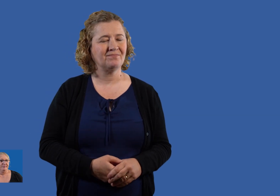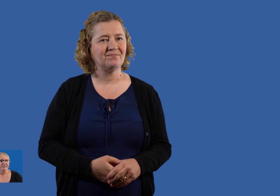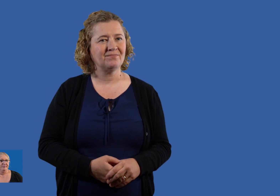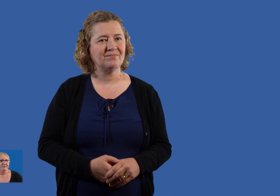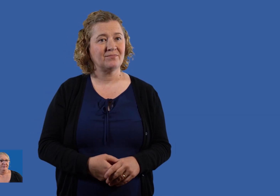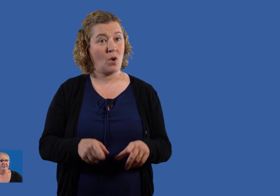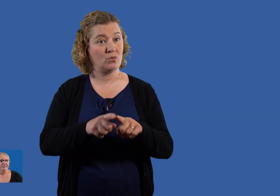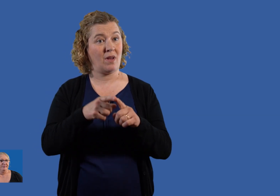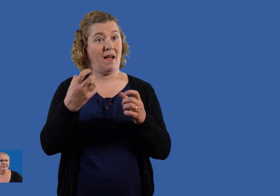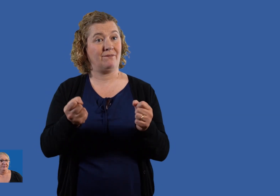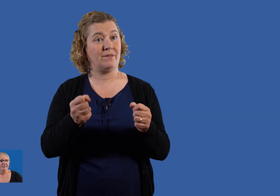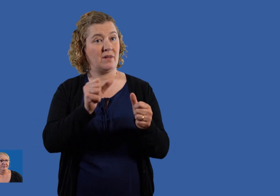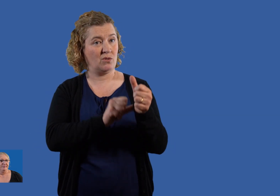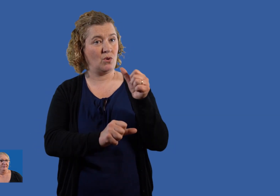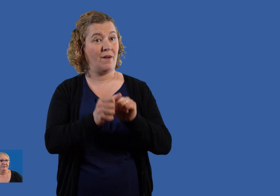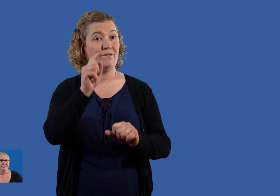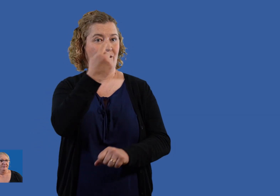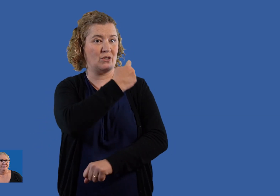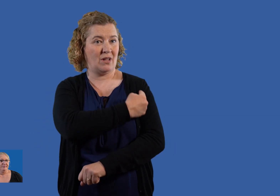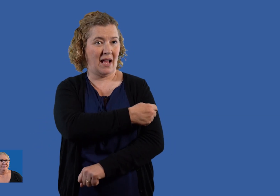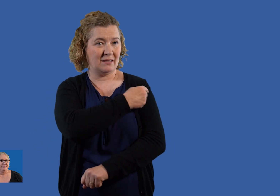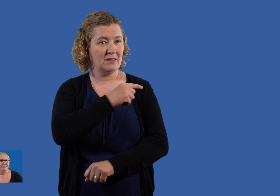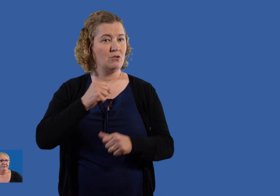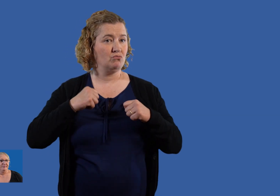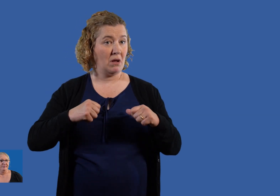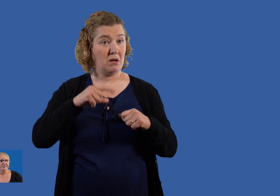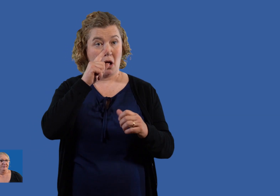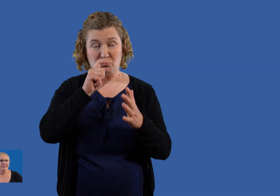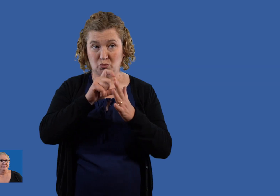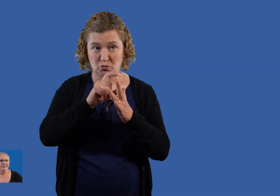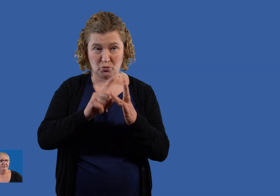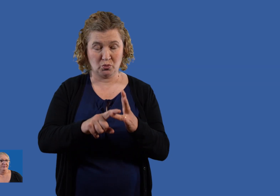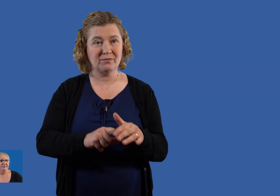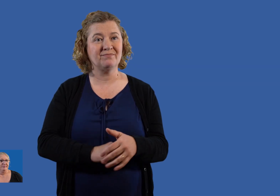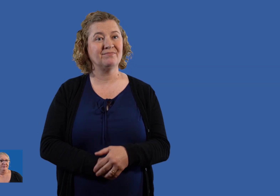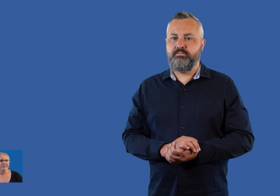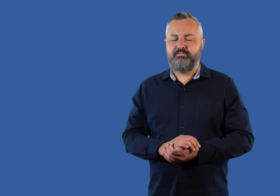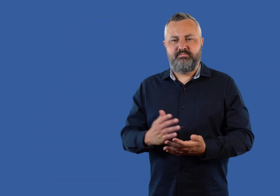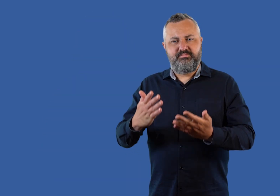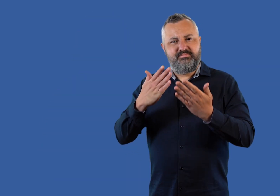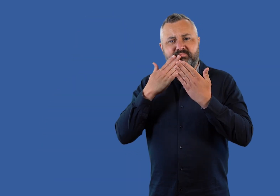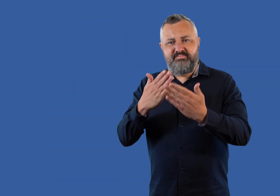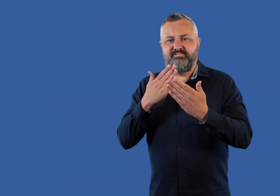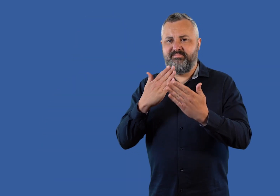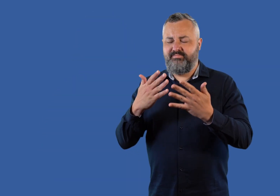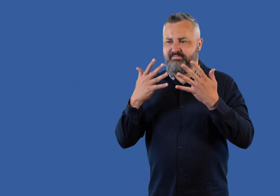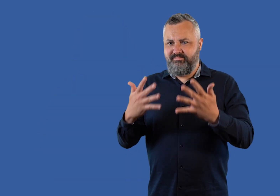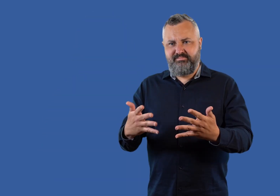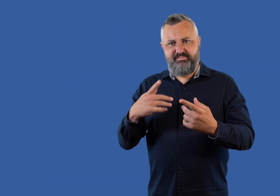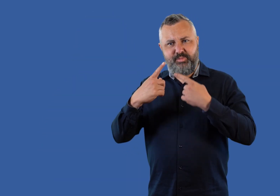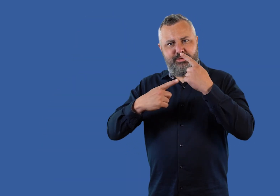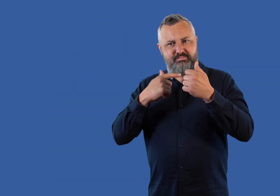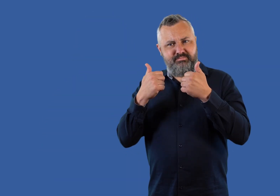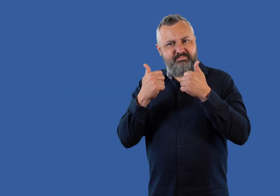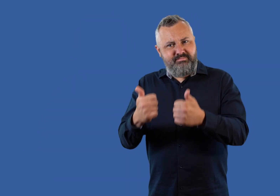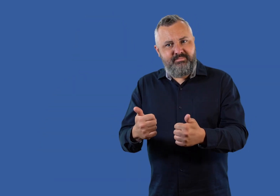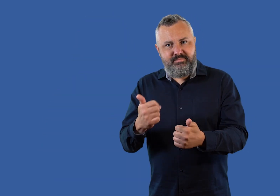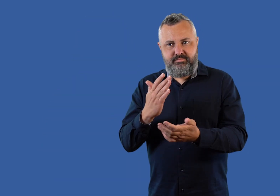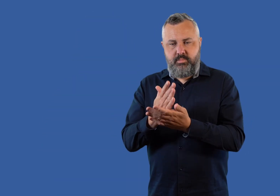There's also suicide first aid training available that you can do. Well, thank you for that information. It's been very